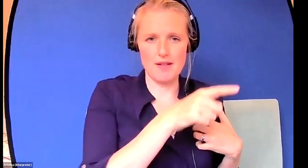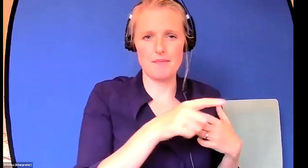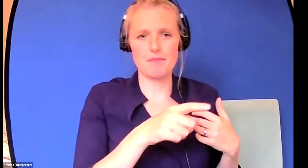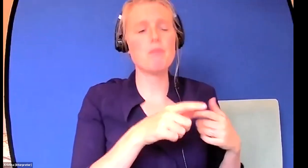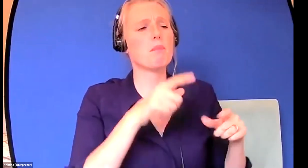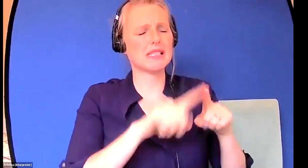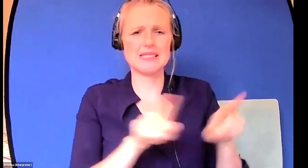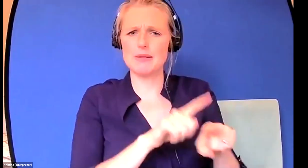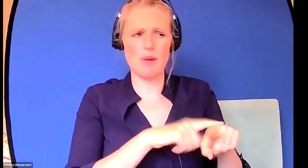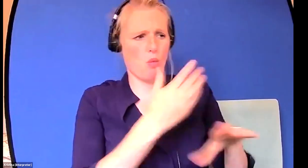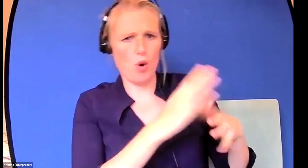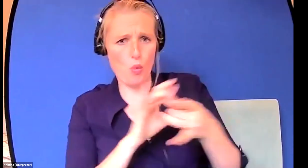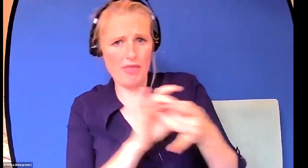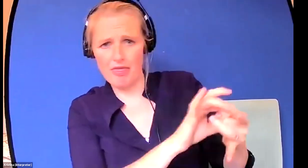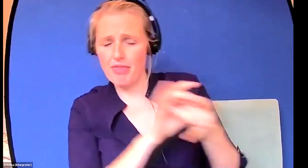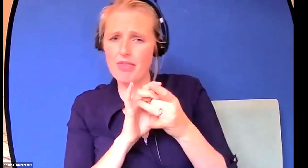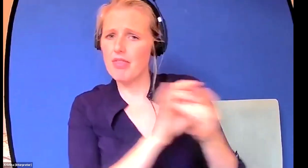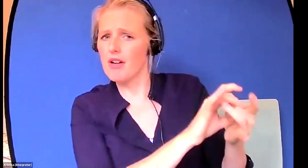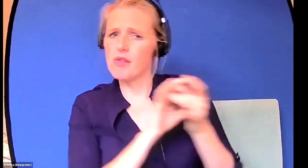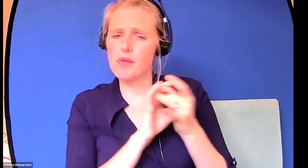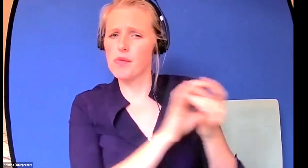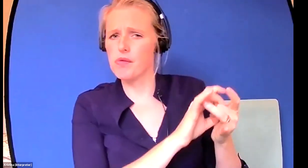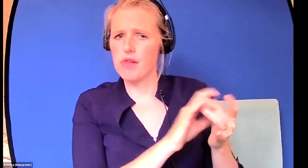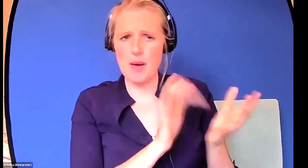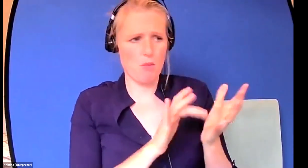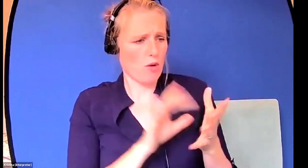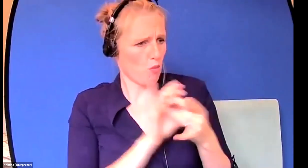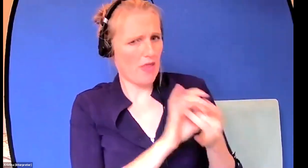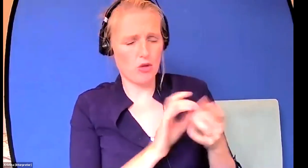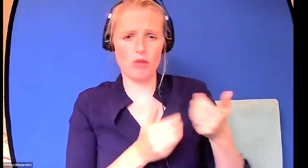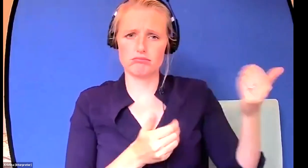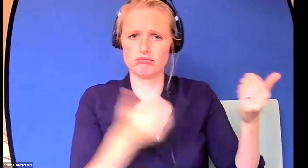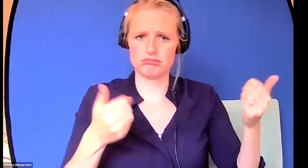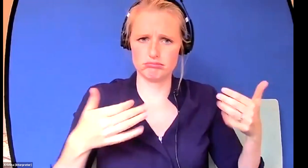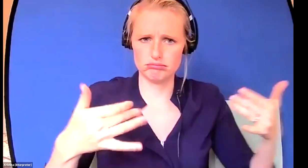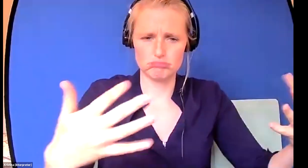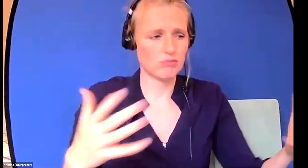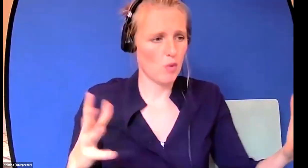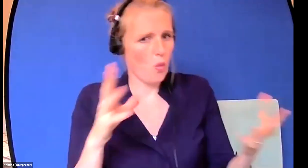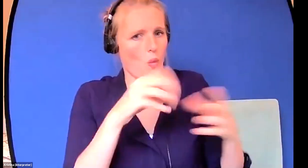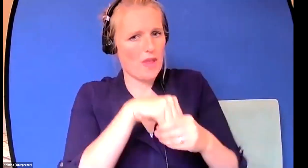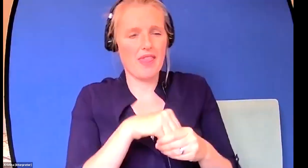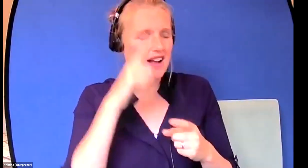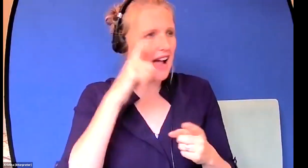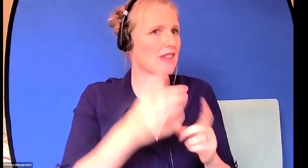than indulging, if you like, in a kind of patrician disdain or bohemian opposition.